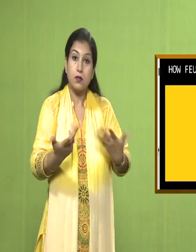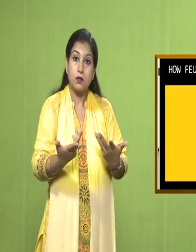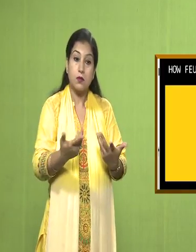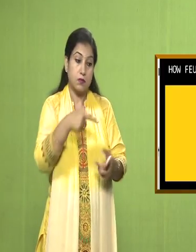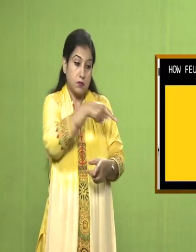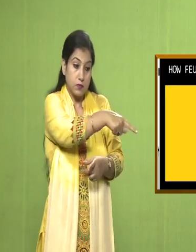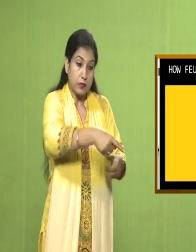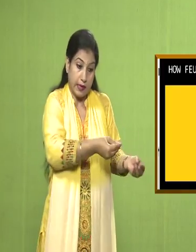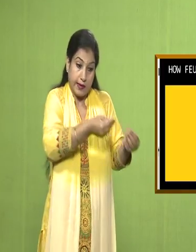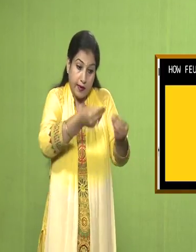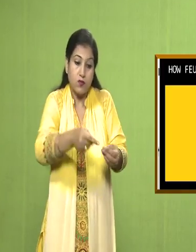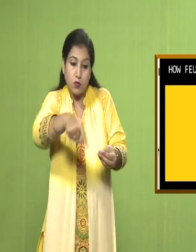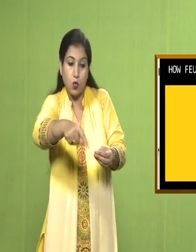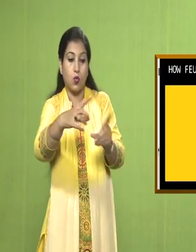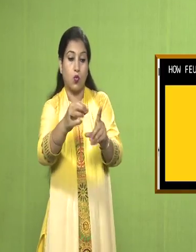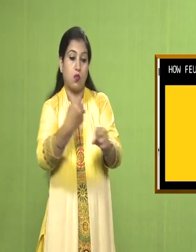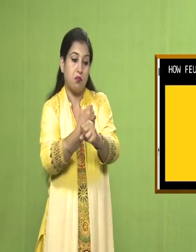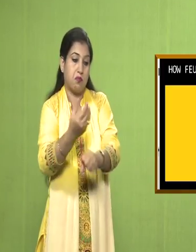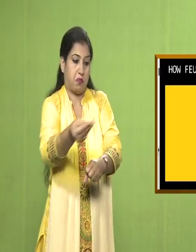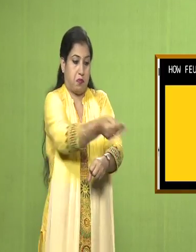doing labor for the owner of the land.